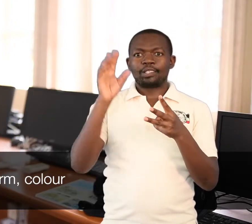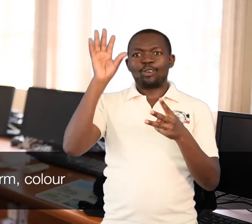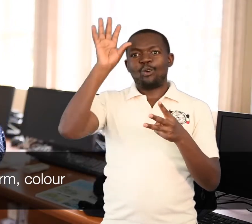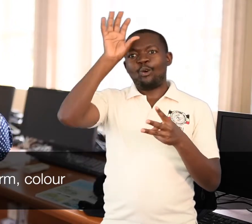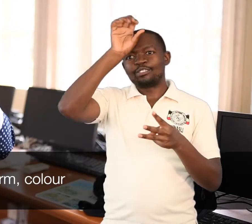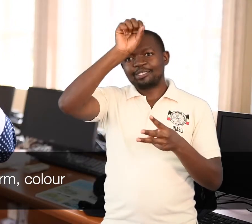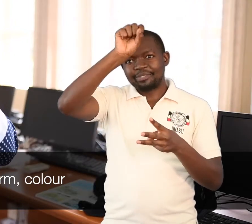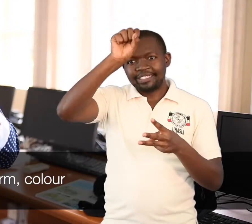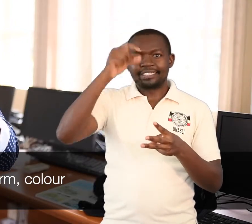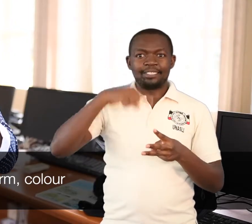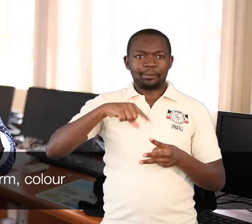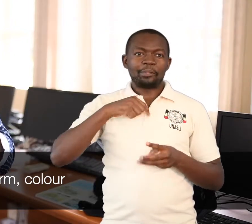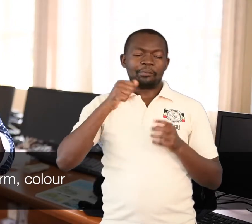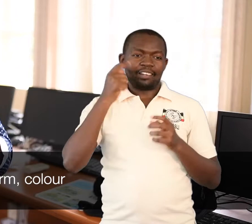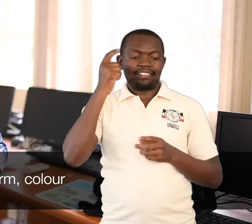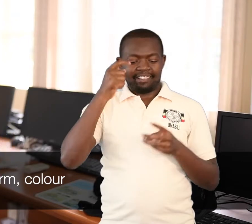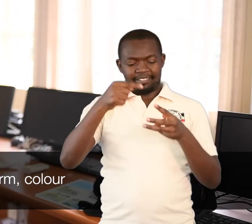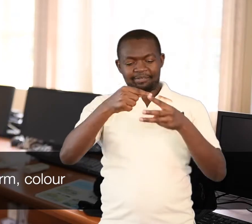Let's think about them.